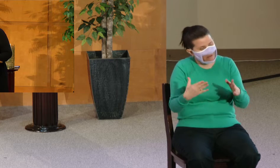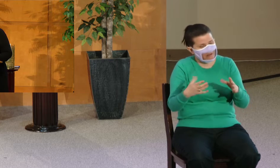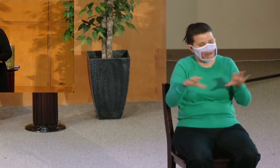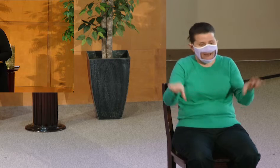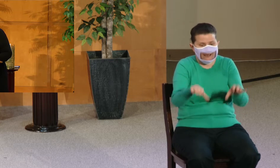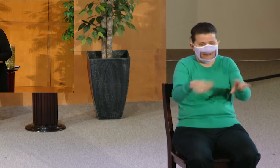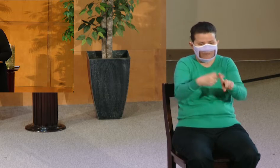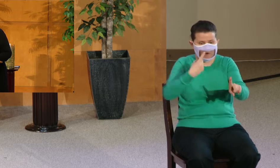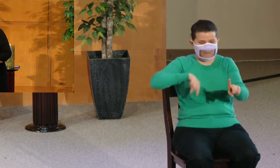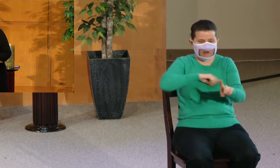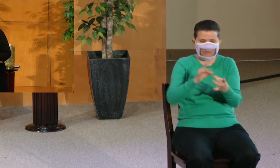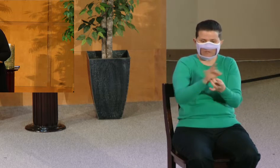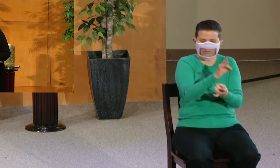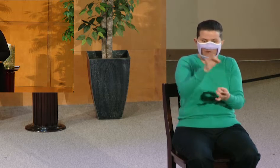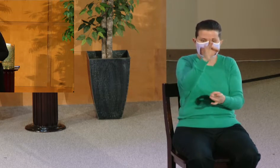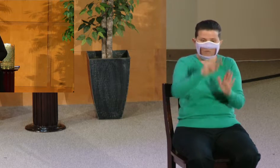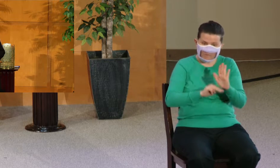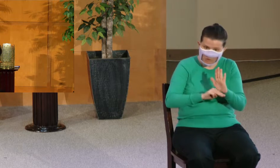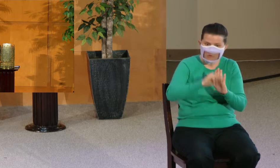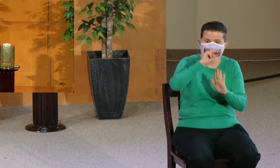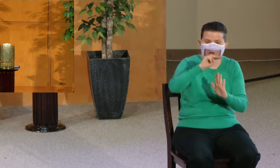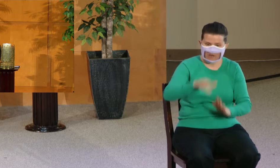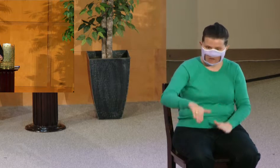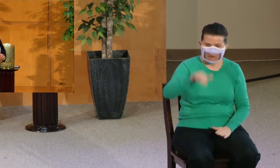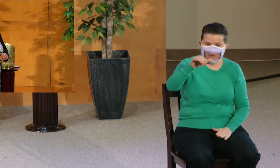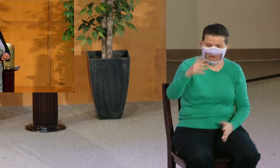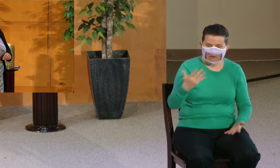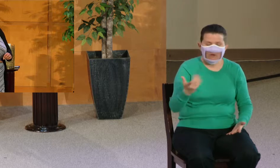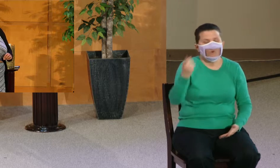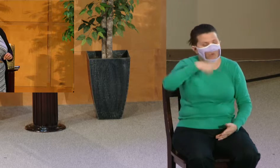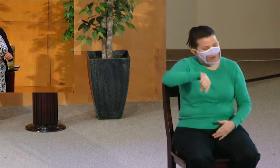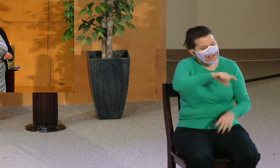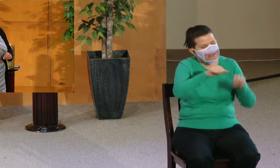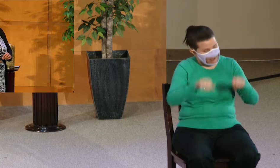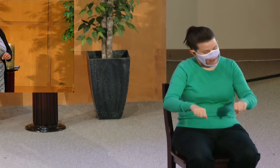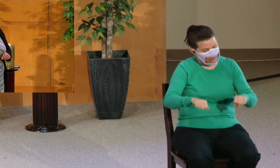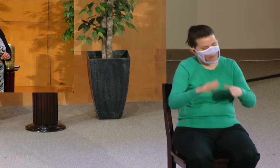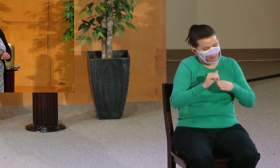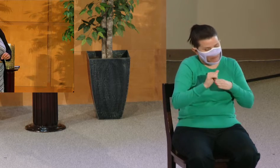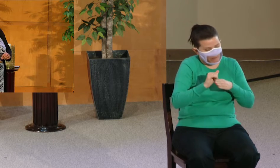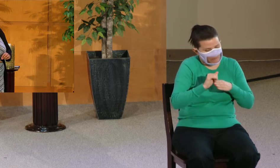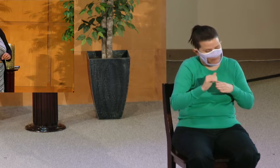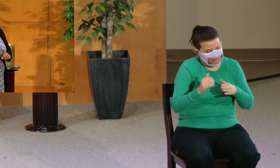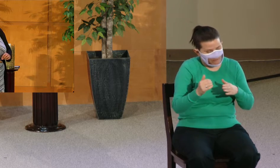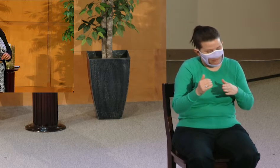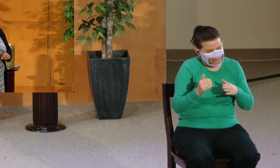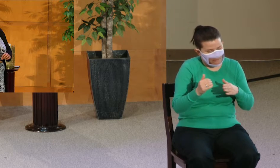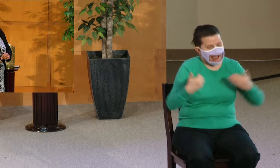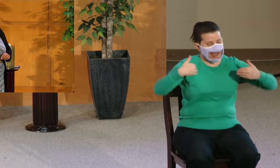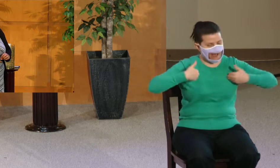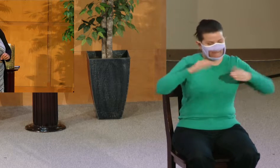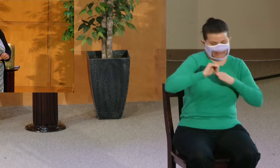we can allow us to be guided during this time, to be divinely